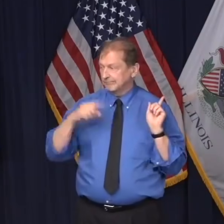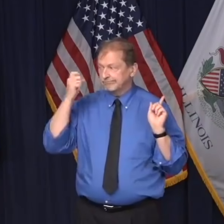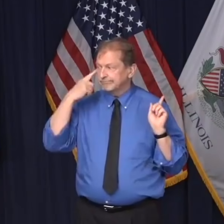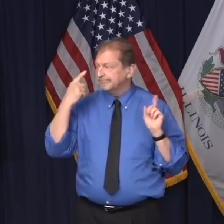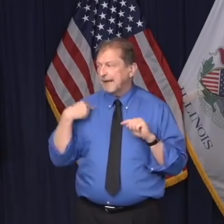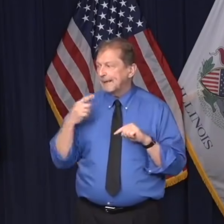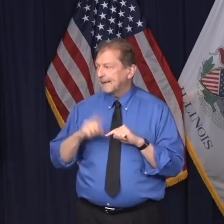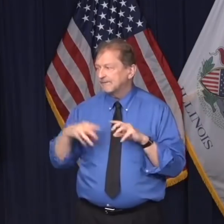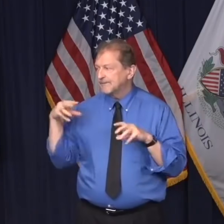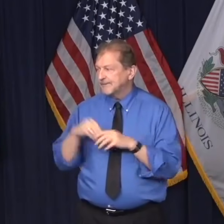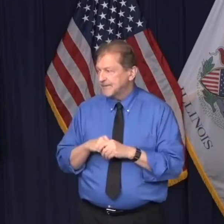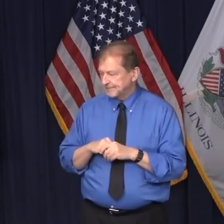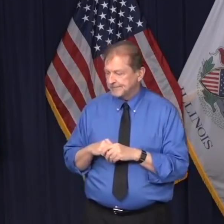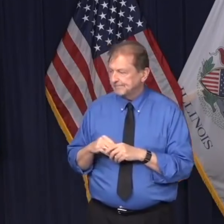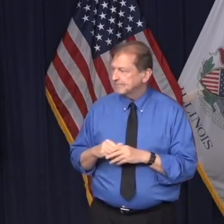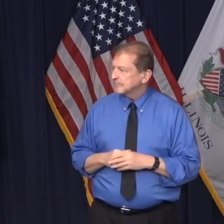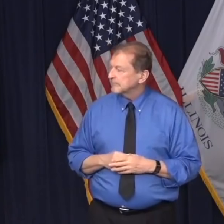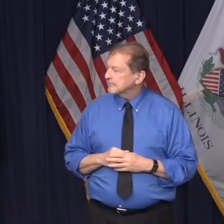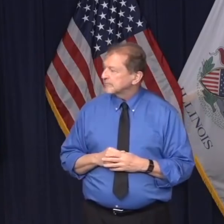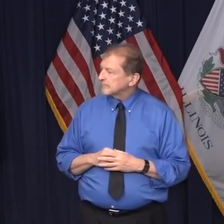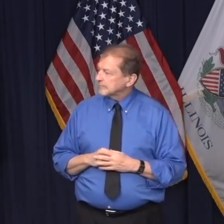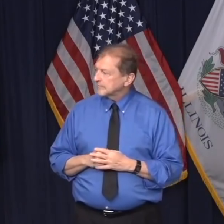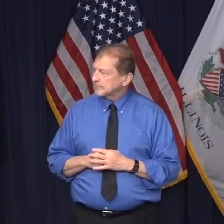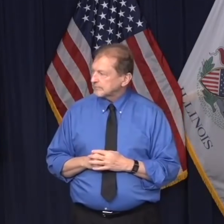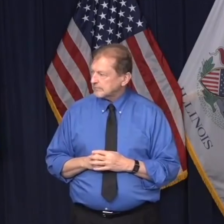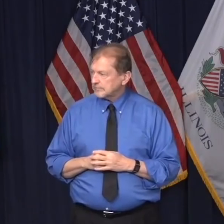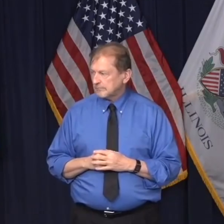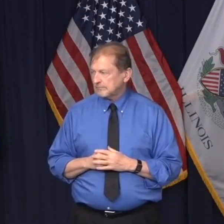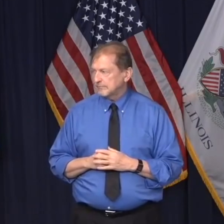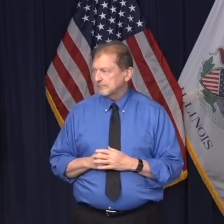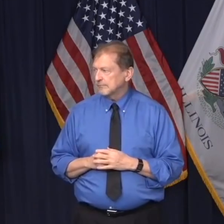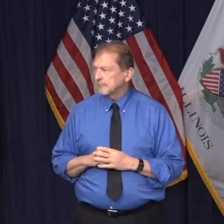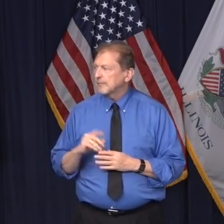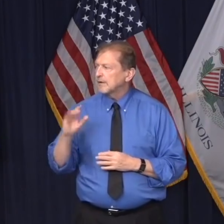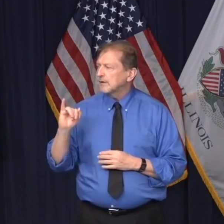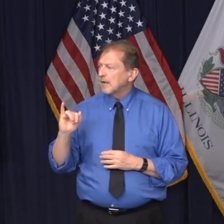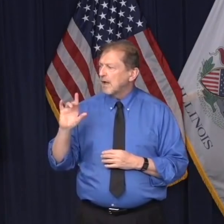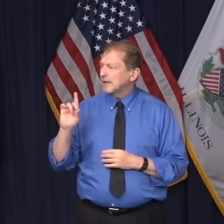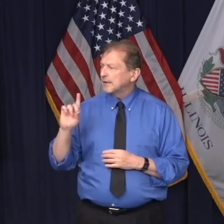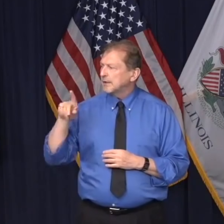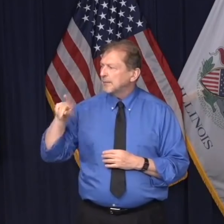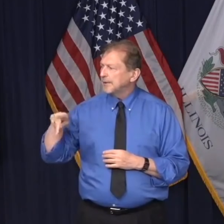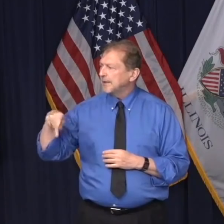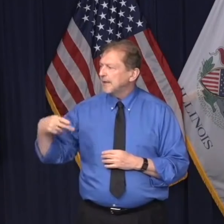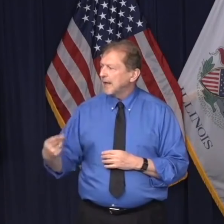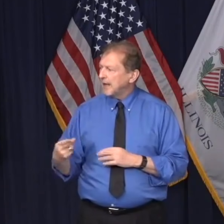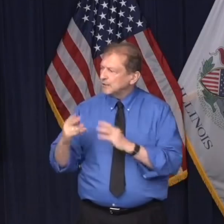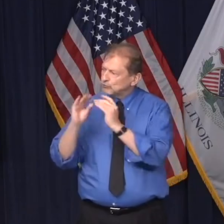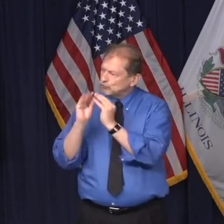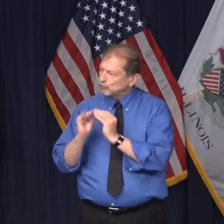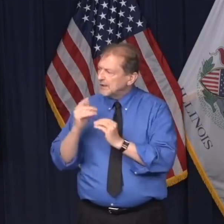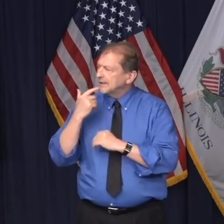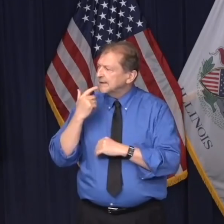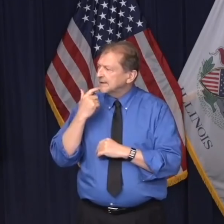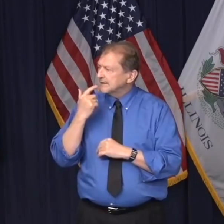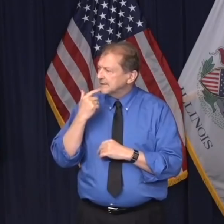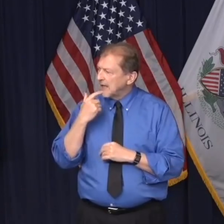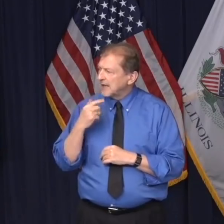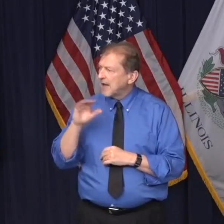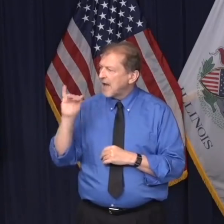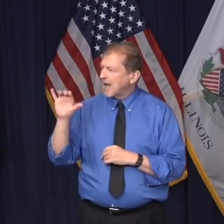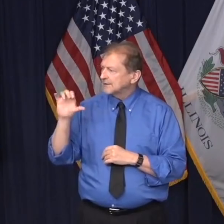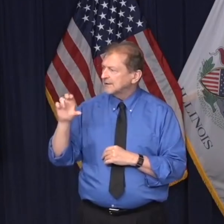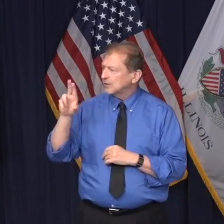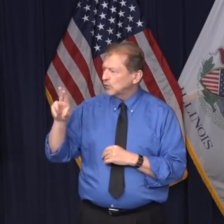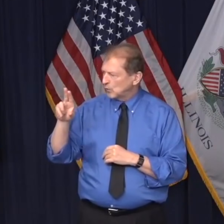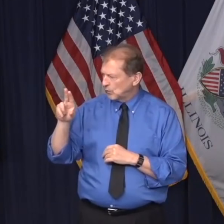local level, and it's not a state issue. Jerry Nowicki at Capital News, Illinois. ITPH data appears to show non-COVID patients in ICU beds